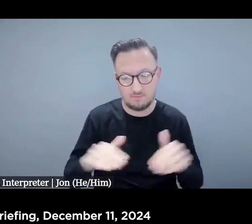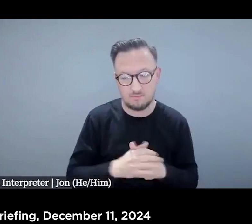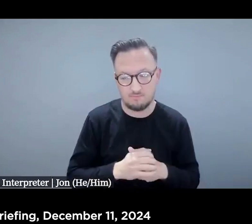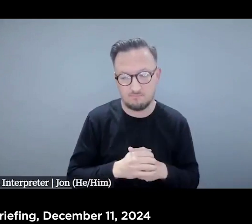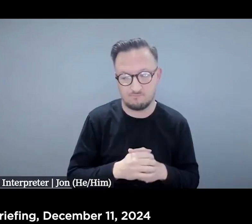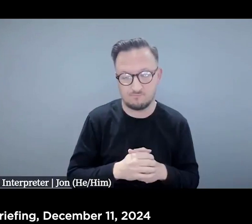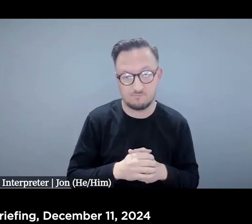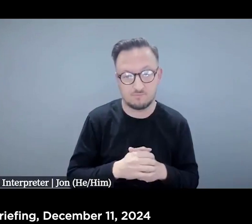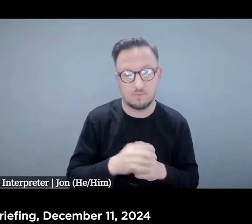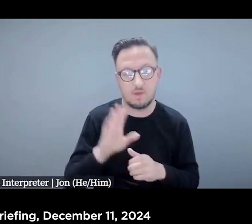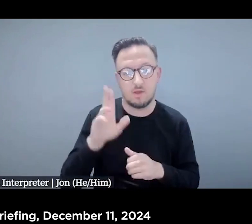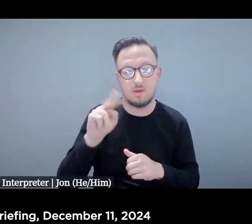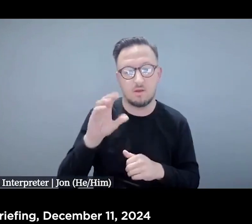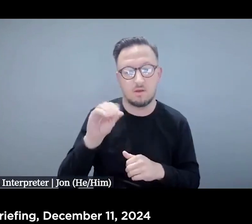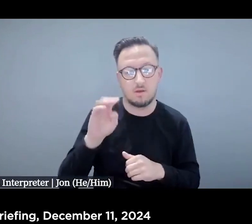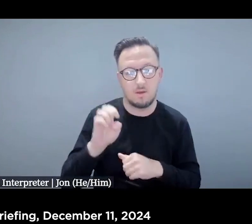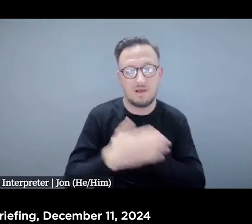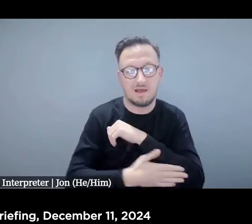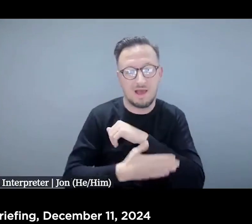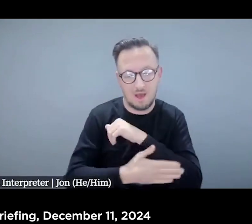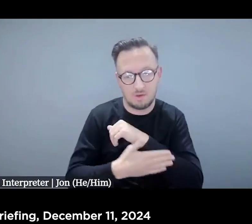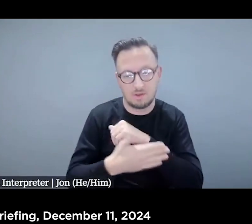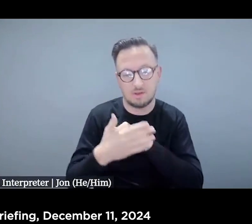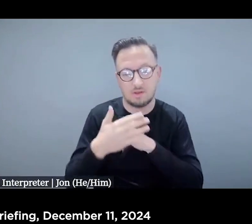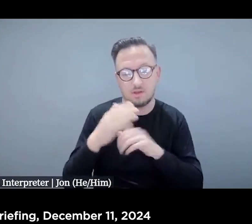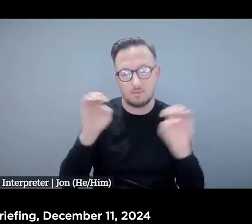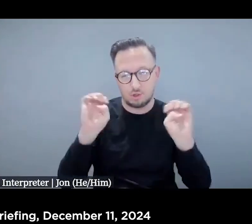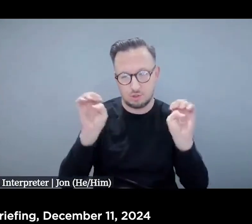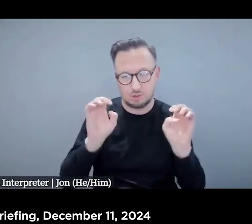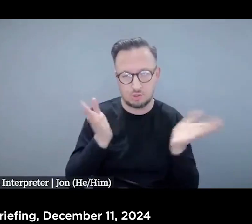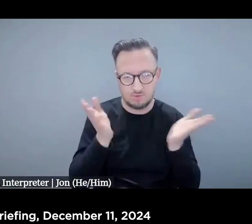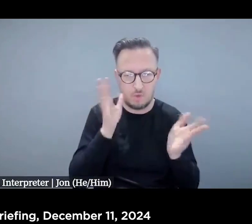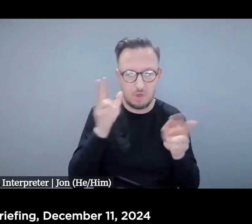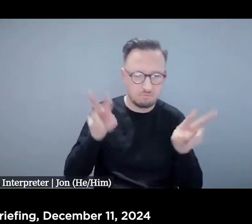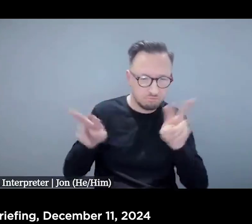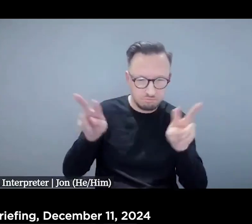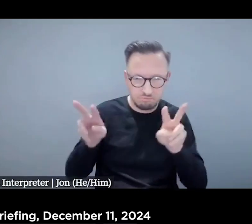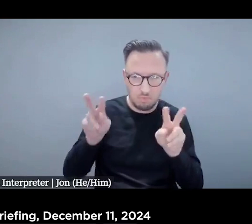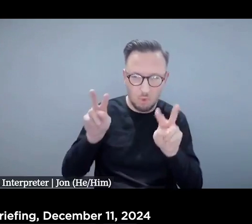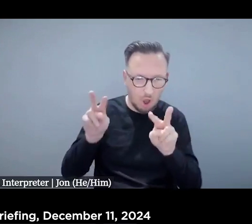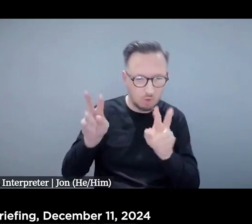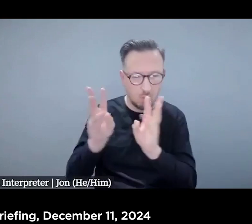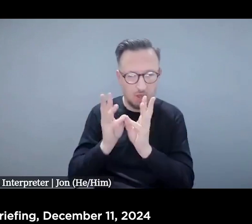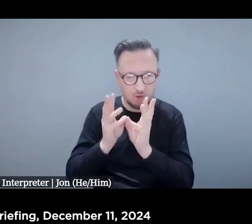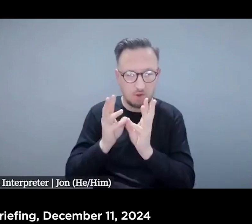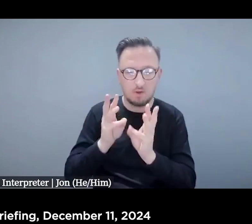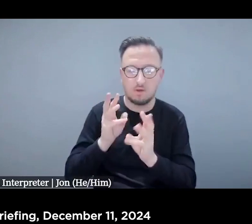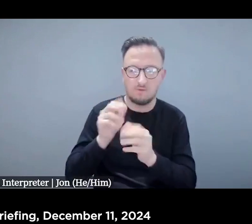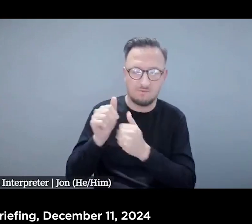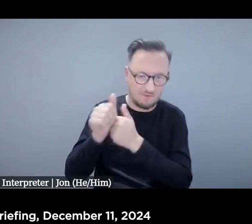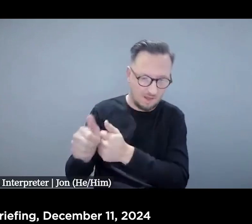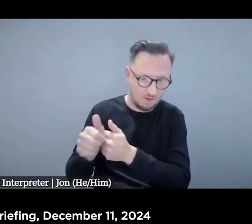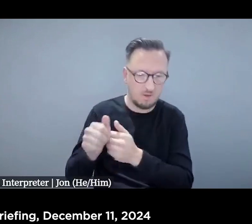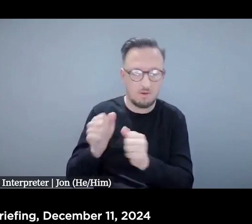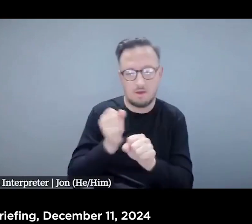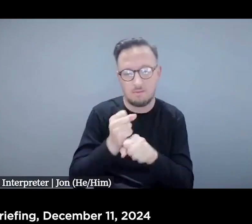Buncombe County Emergency Services will continue to monitor the weather and form action plans in conjunction with the National Weather Service